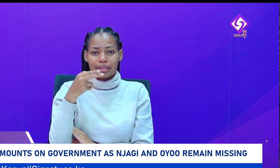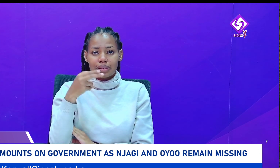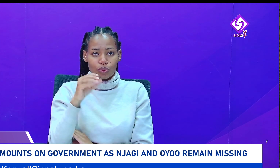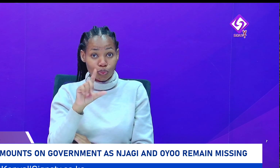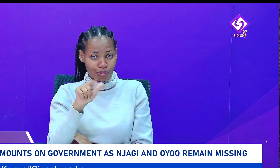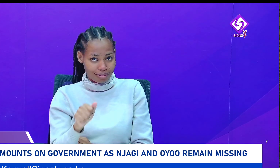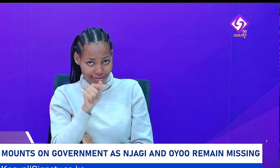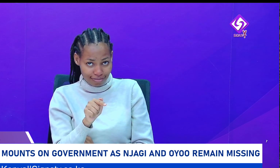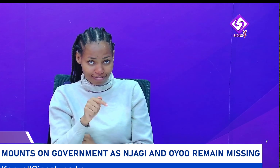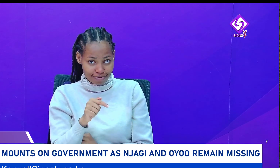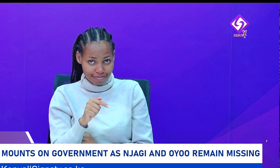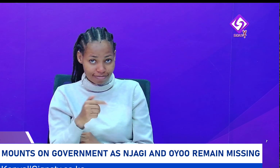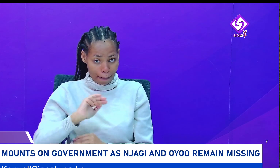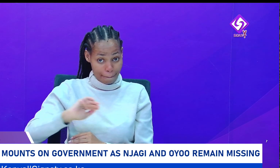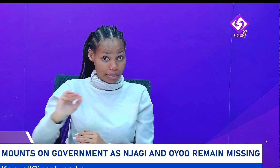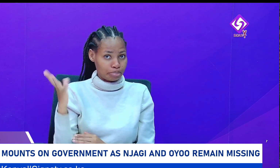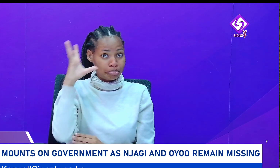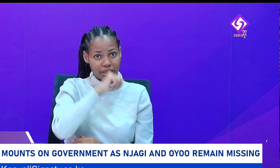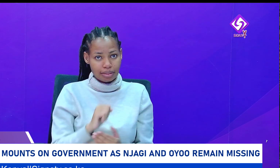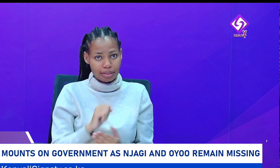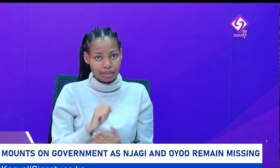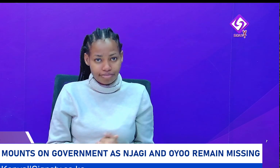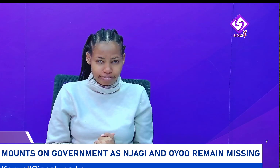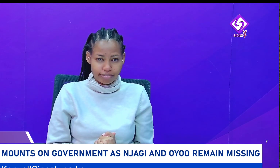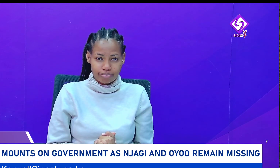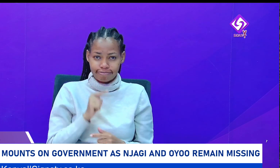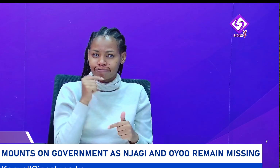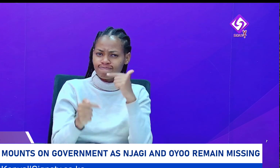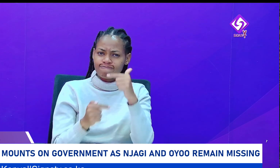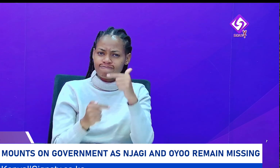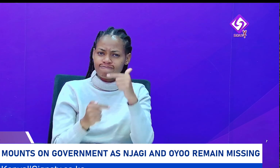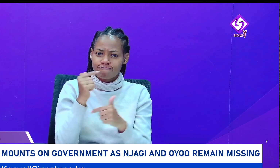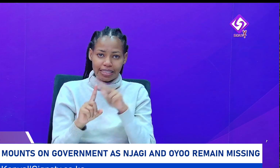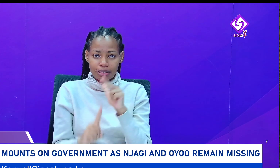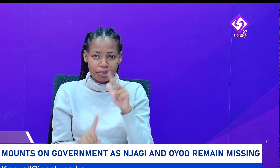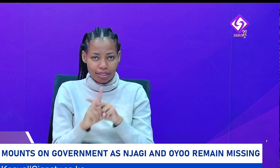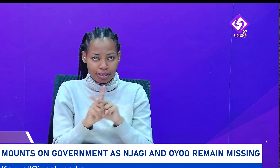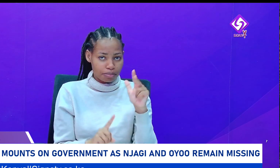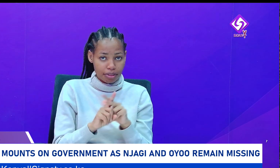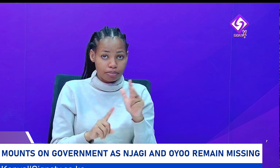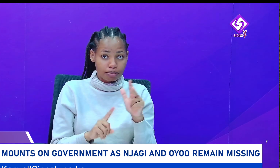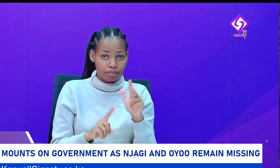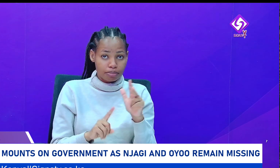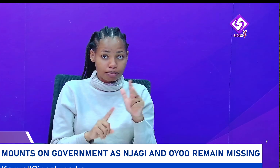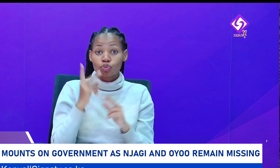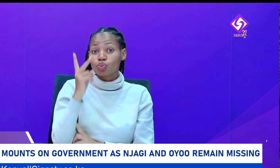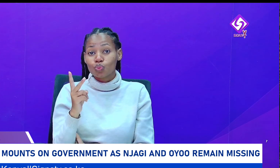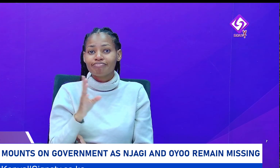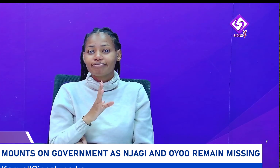activists Bob Njagi and Nicholas Oyo still remain missing. The continued disappearance